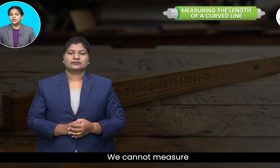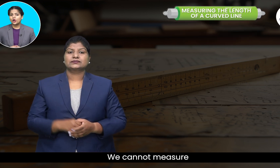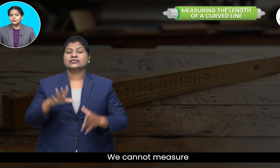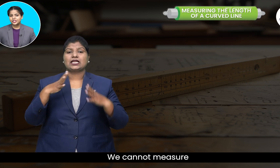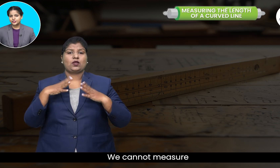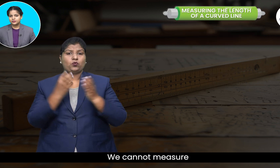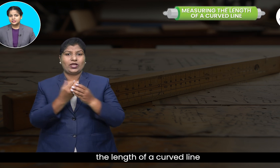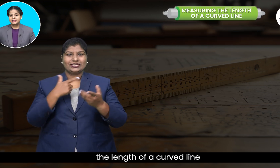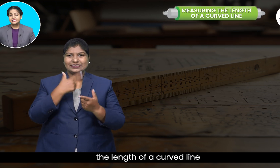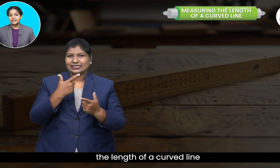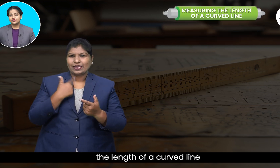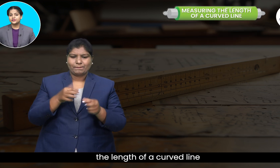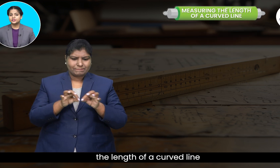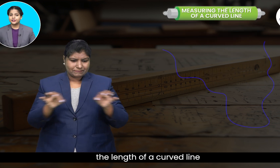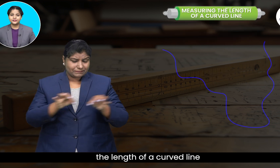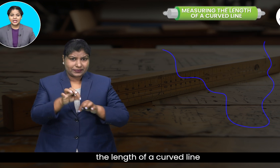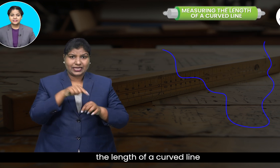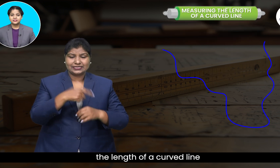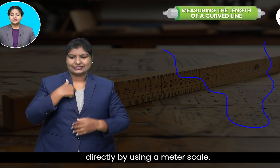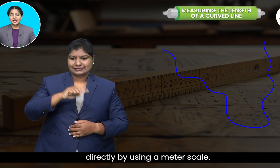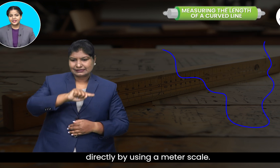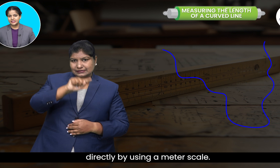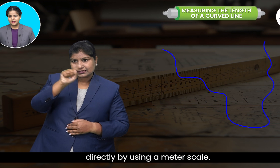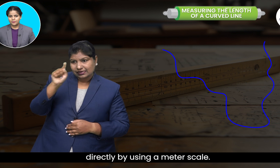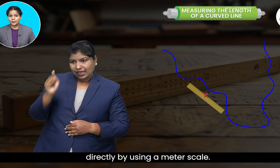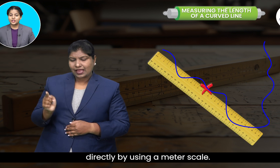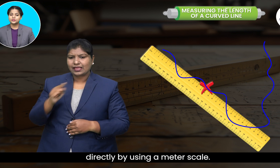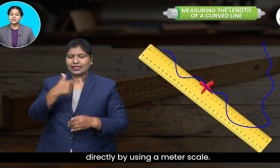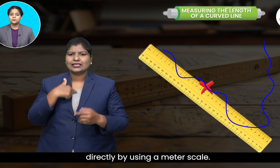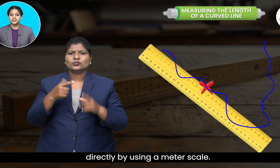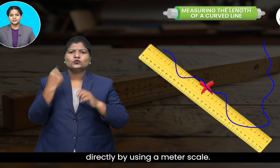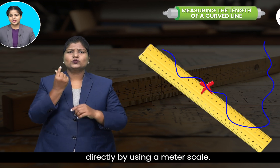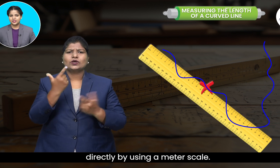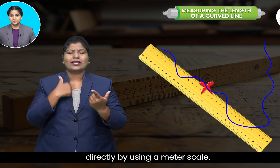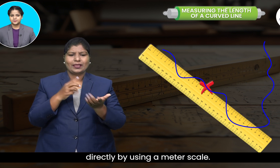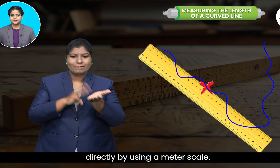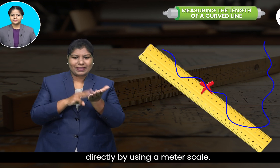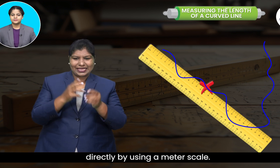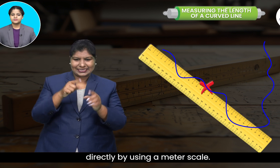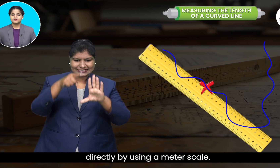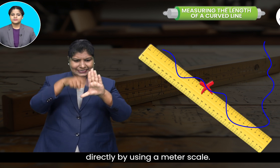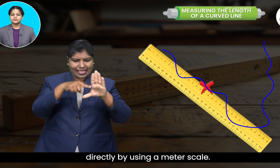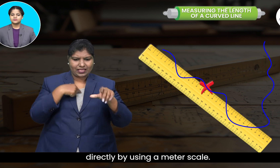We cannot measure the length of a curved line directly by using a meter scale.